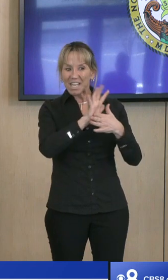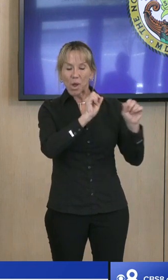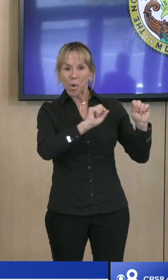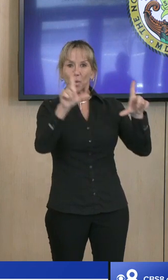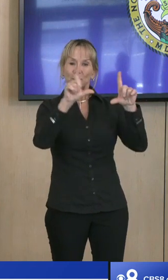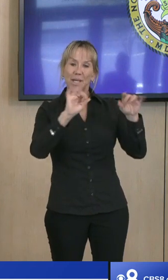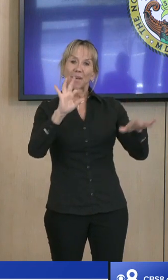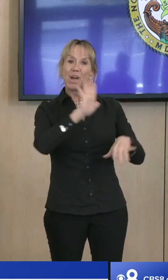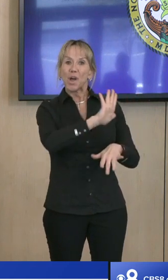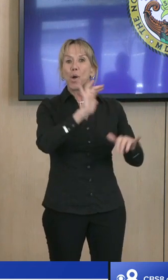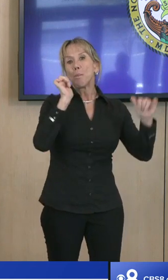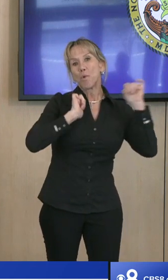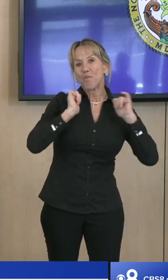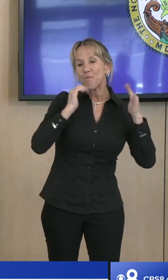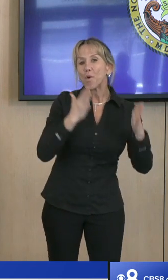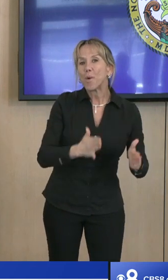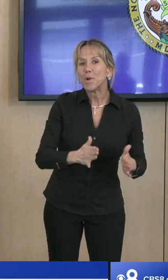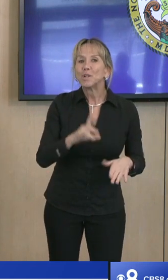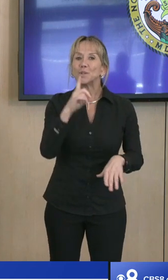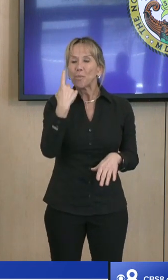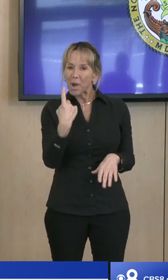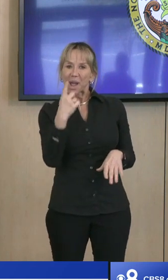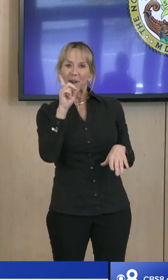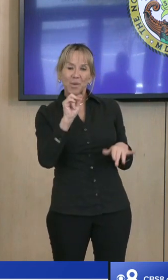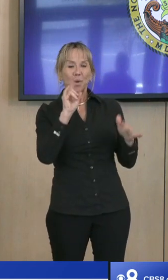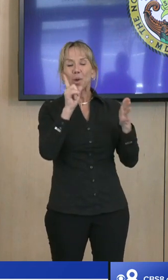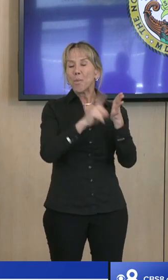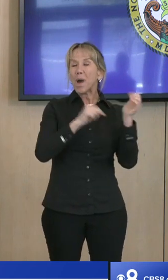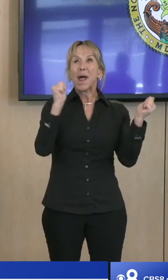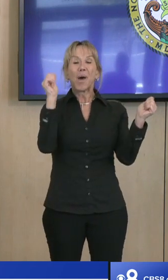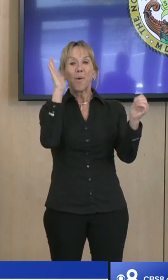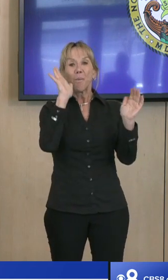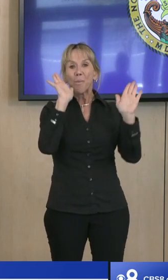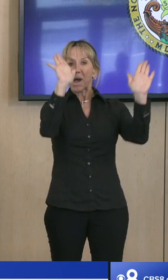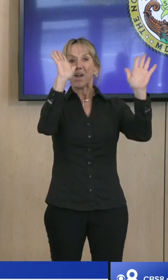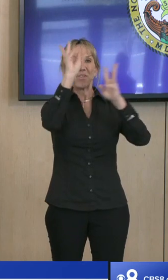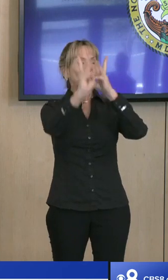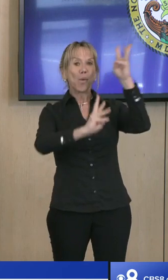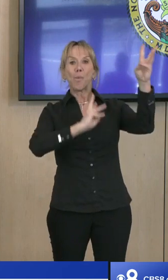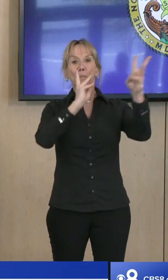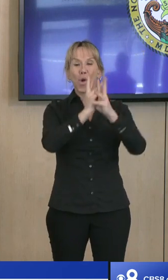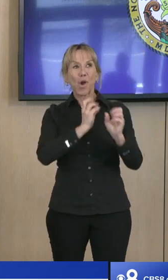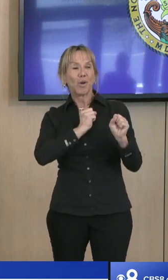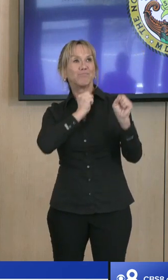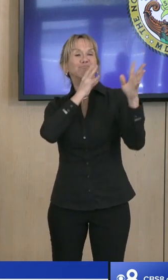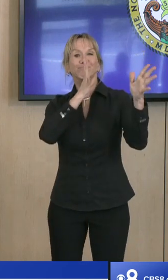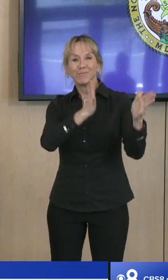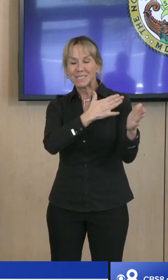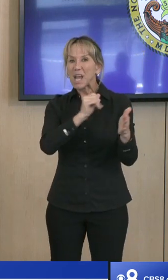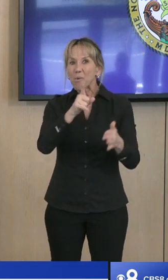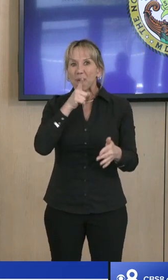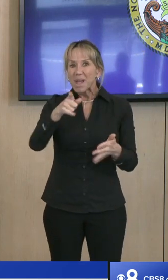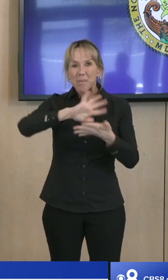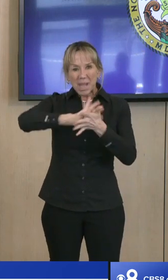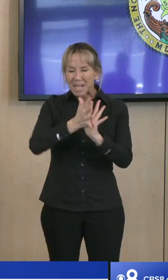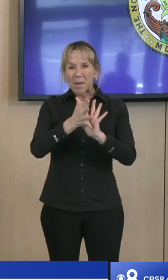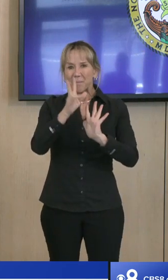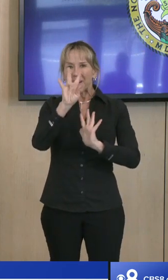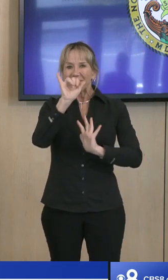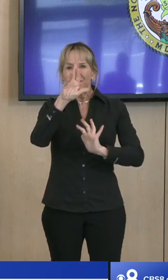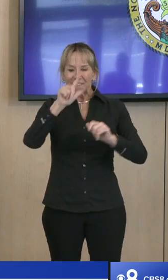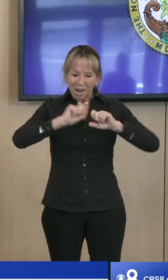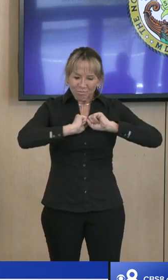of its performers doing an a cappella version of What a Wonderful World that's become a viral sensation. There was